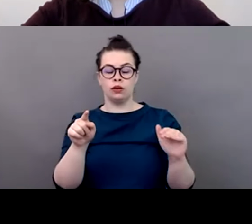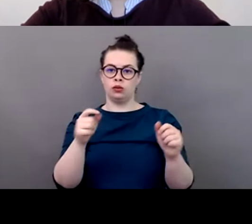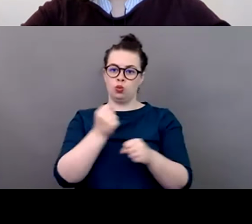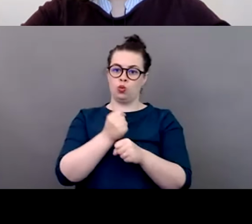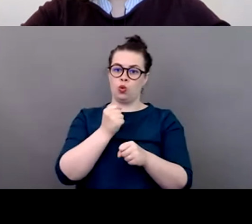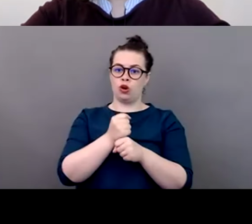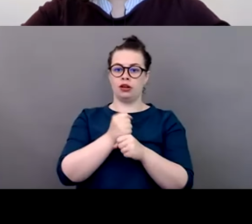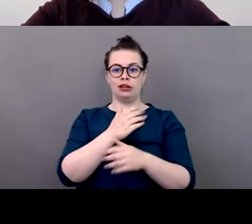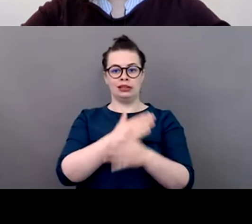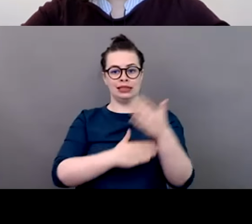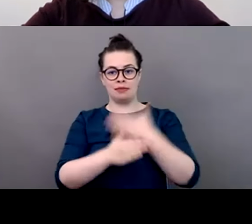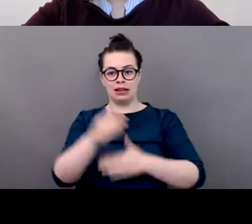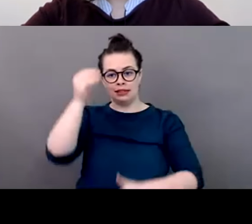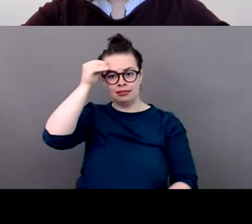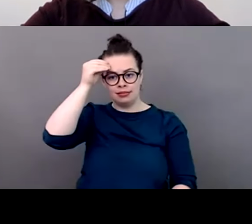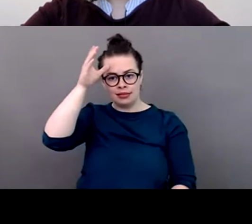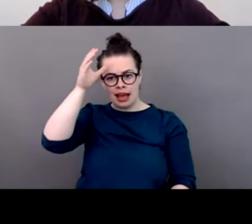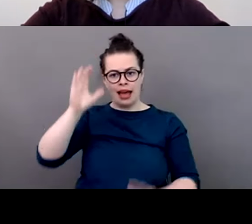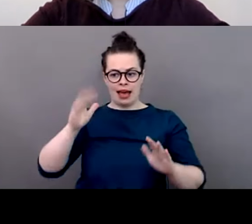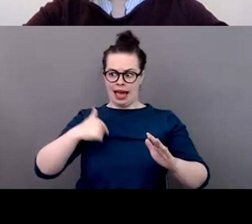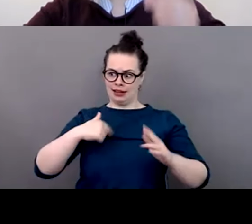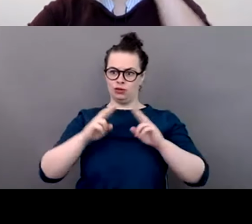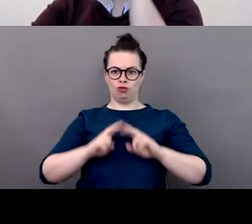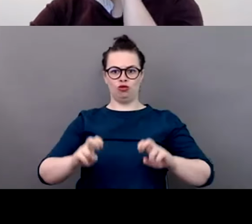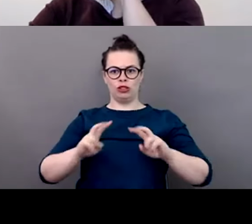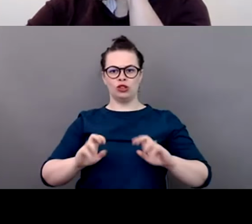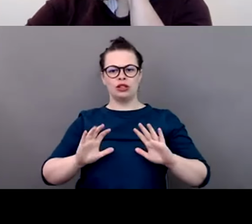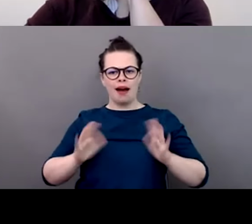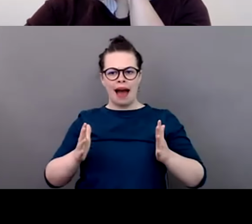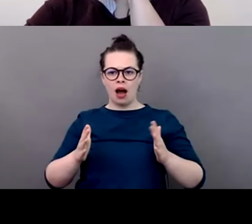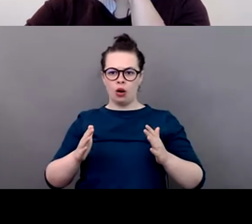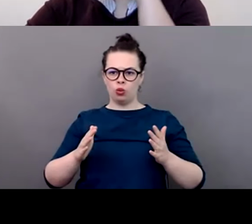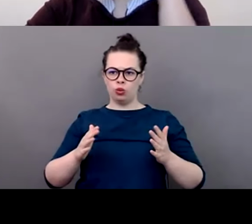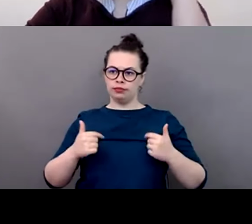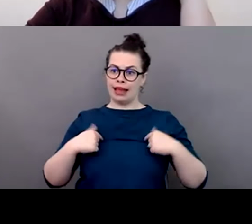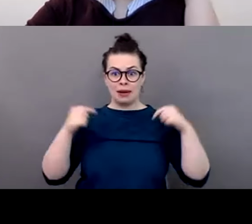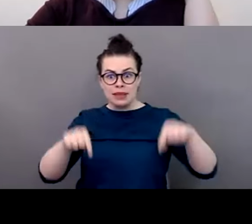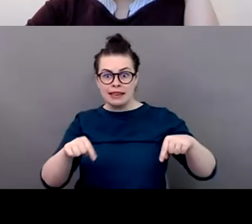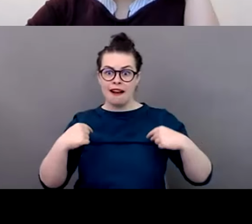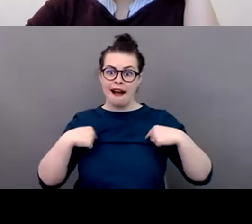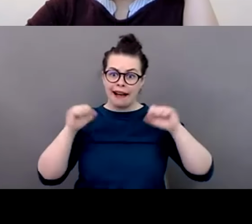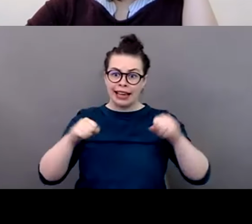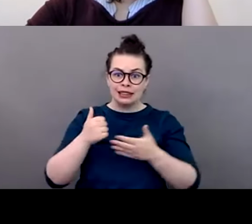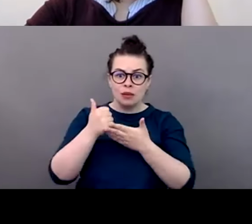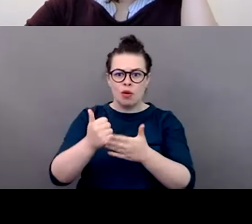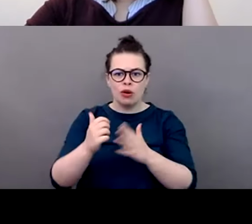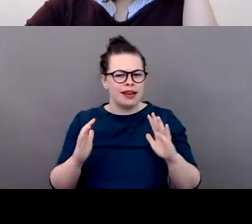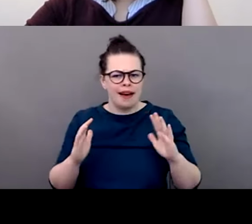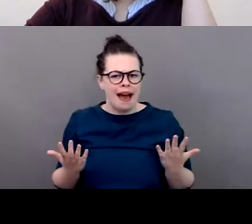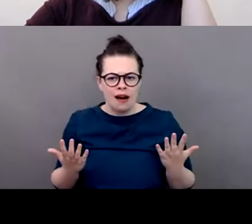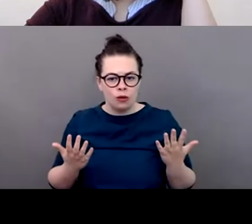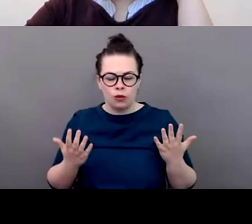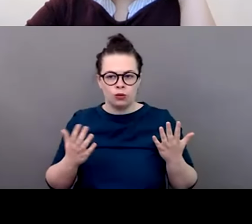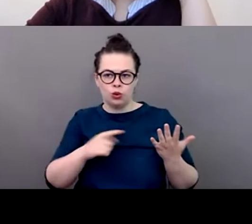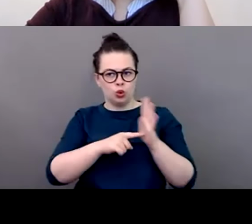disability expertise. Aside from networking and working alongside with DPOs and NGOs, are there other ways of